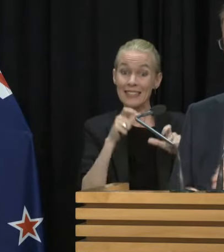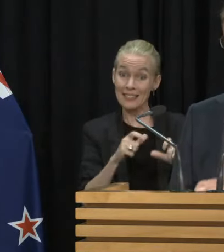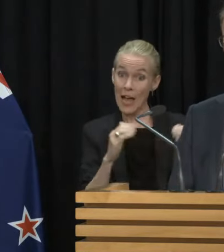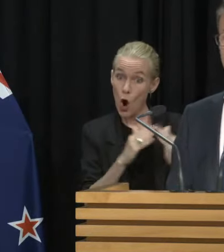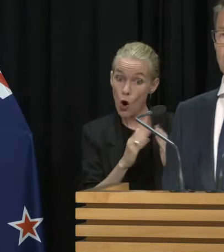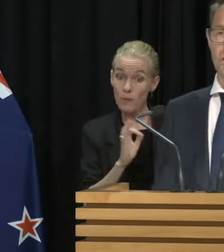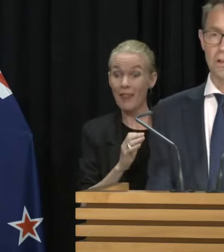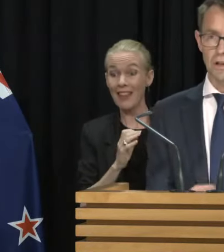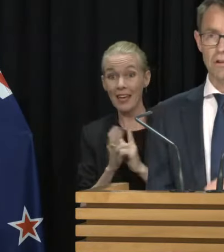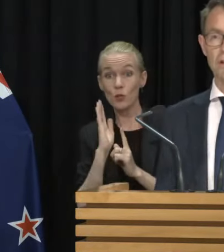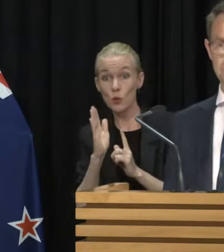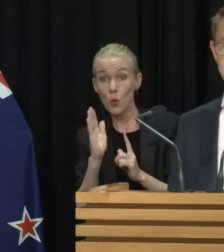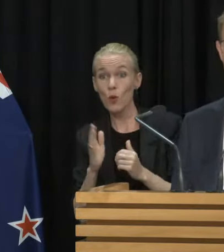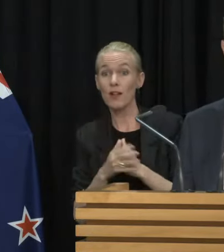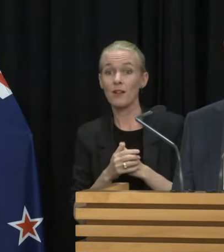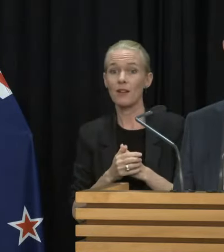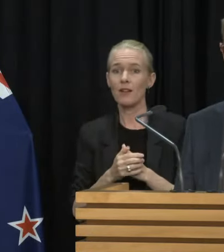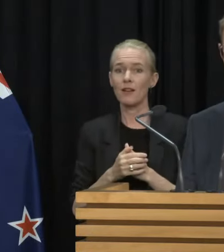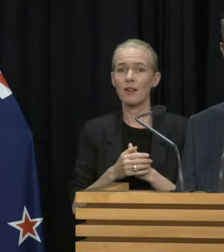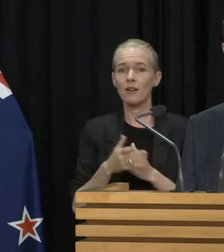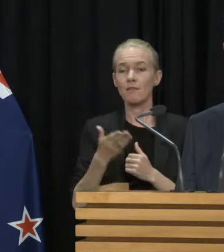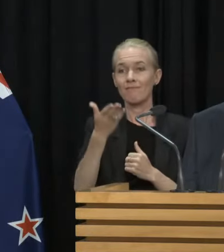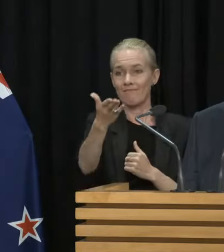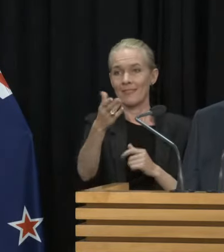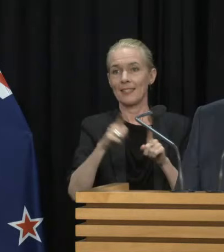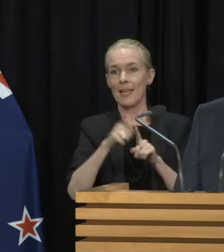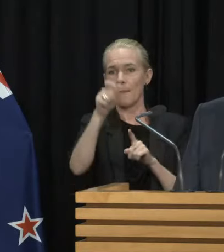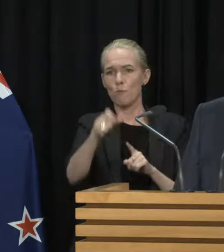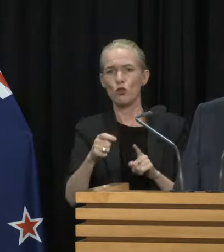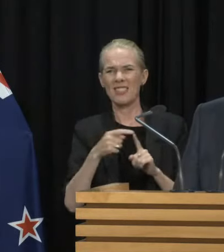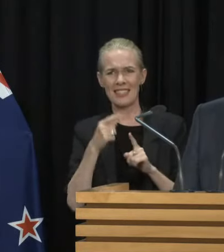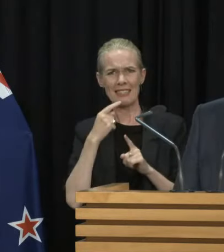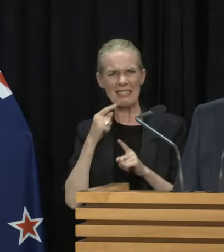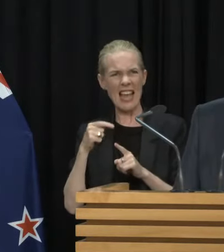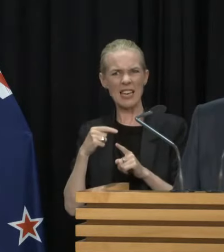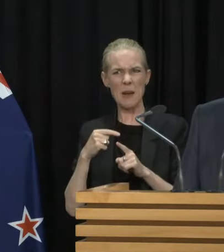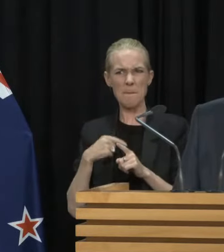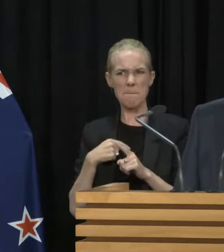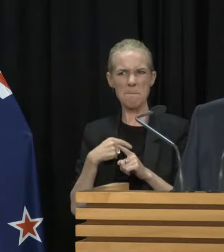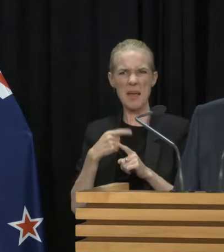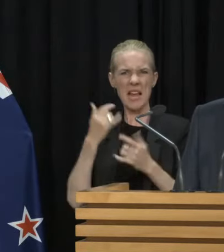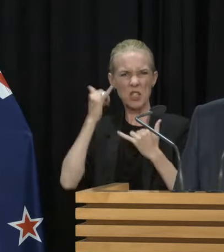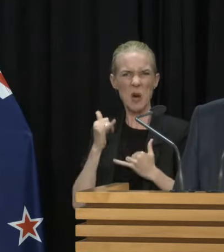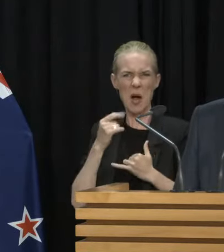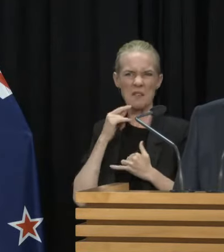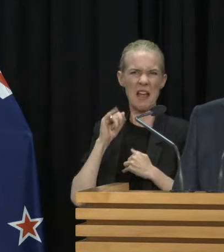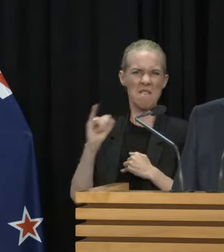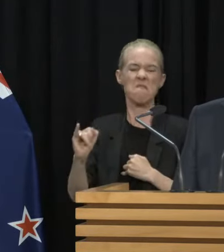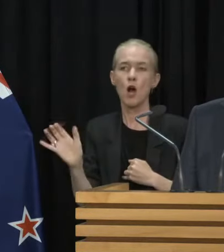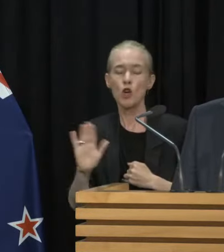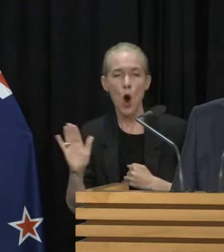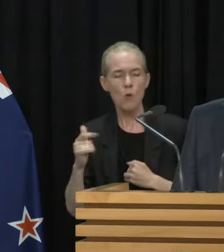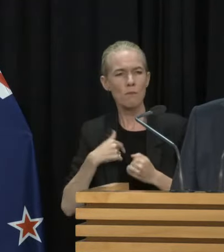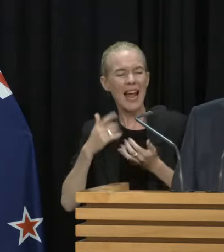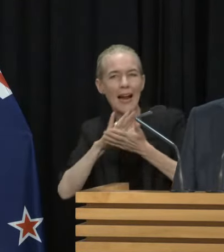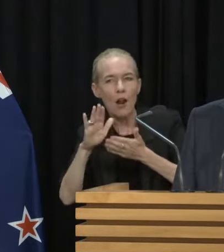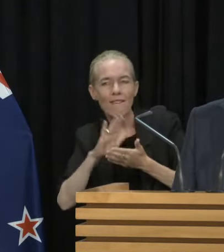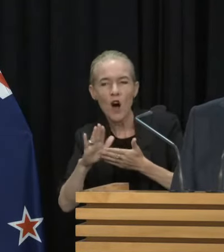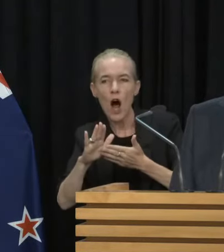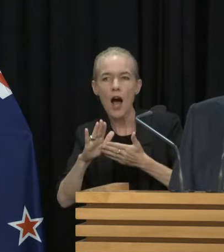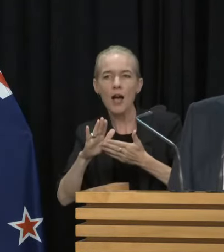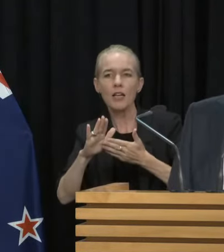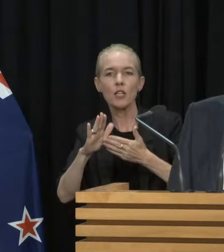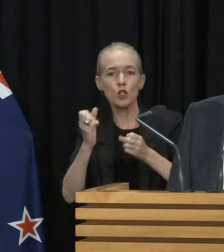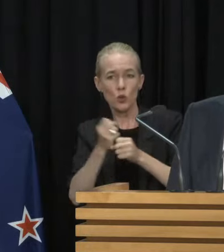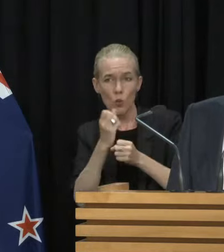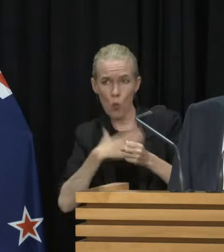and the family, I'm sure, we're doing. It's not about passing judgment, it's about locating Yeah. or pinpointing locations of interest and ensuring that other close Exactly. contacts have